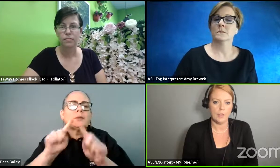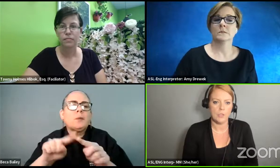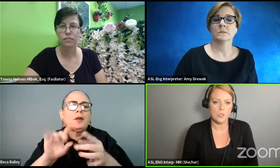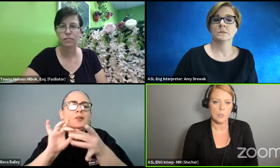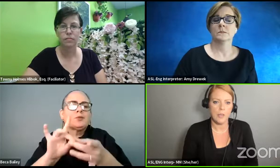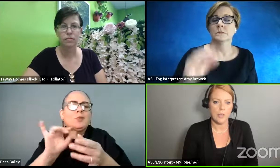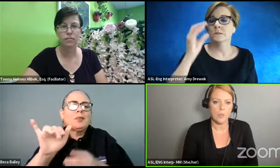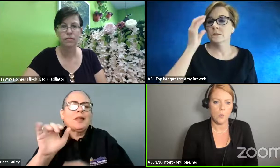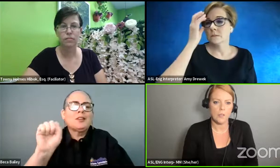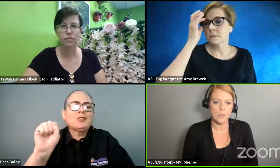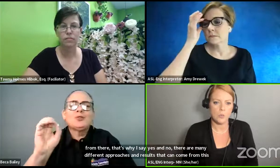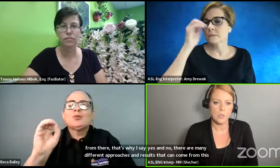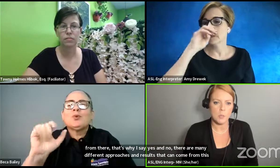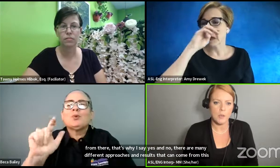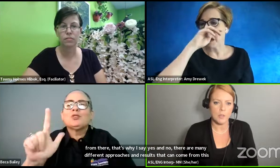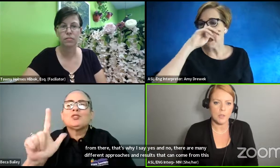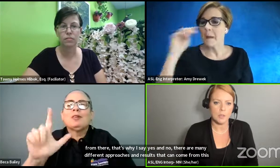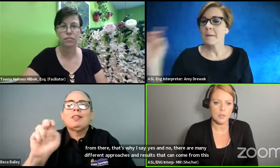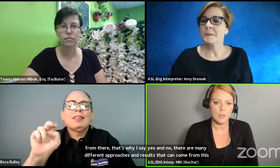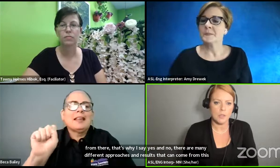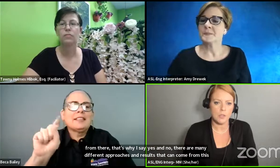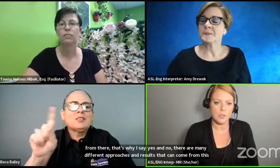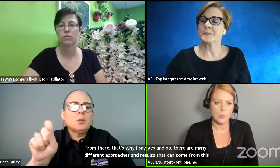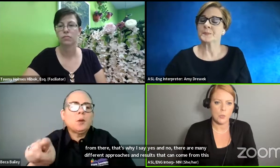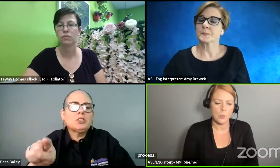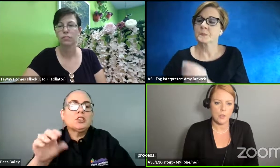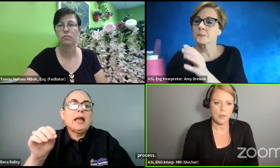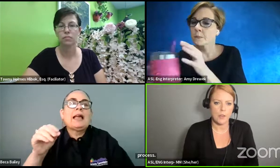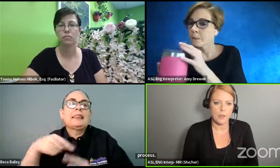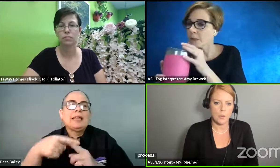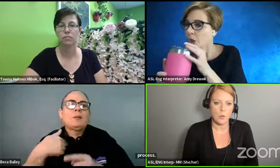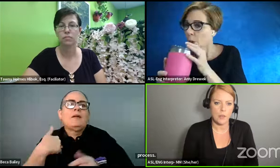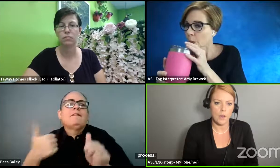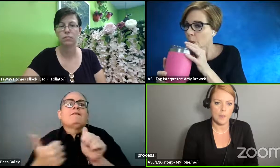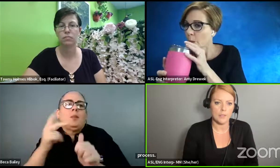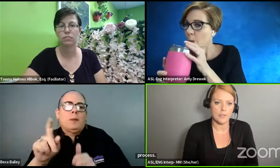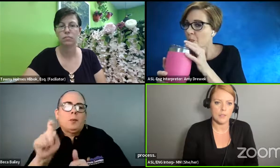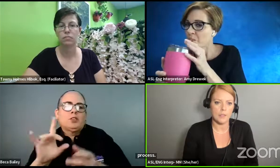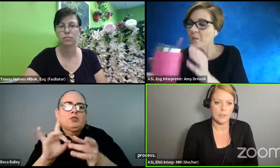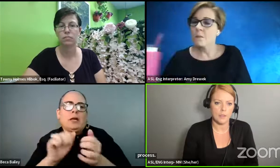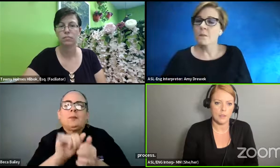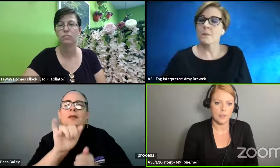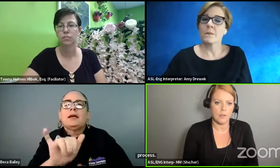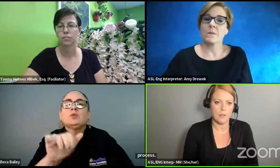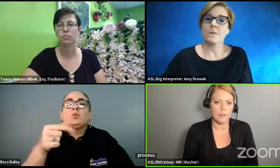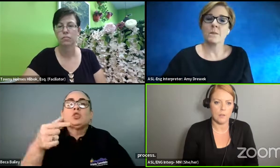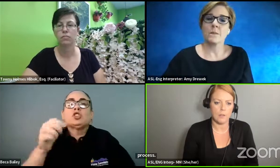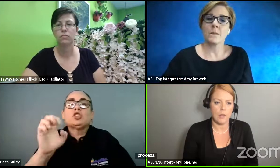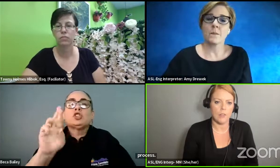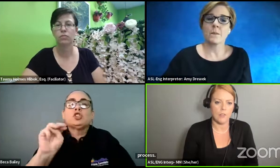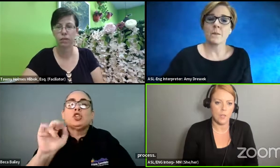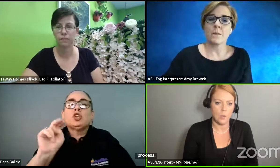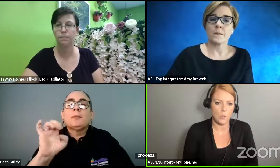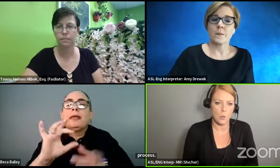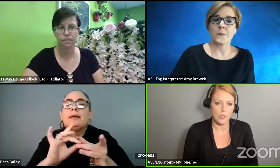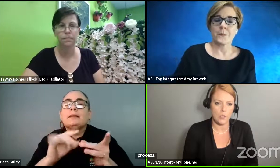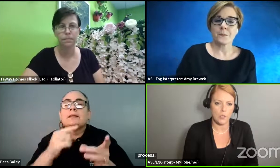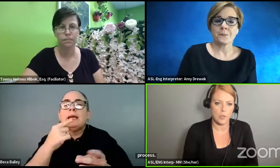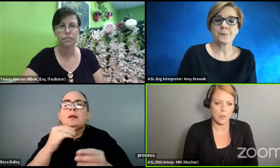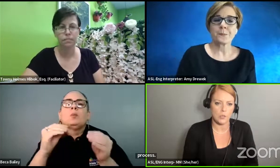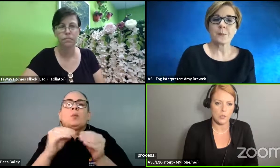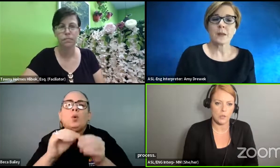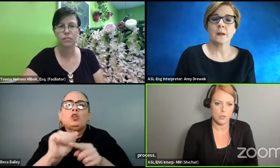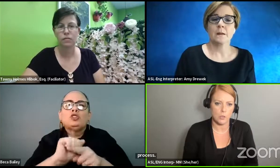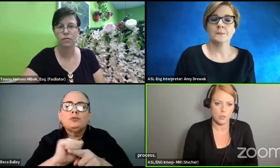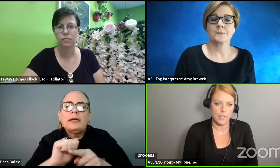Okay, Jermaine wanted to respond to the comment and the follow-up